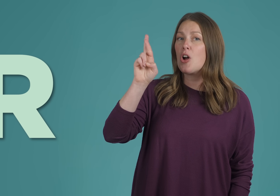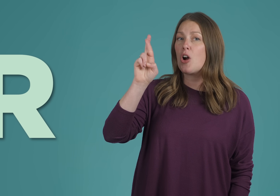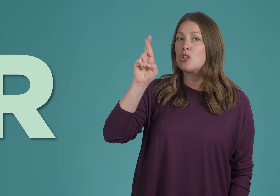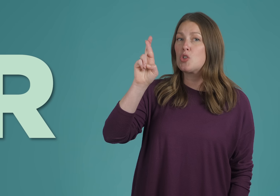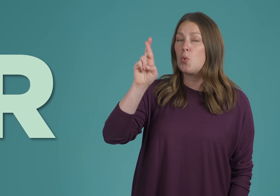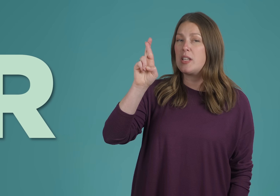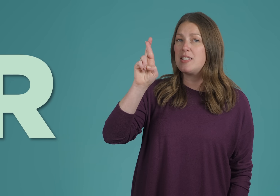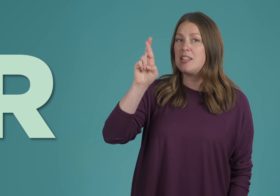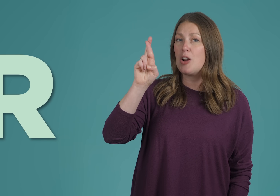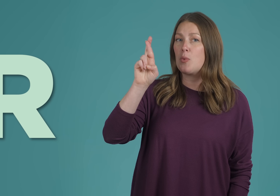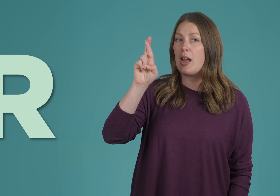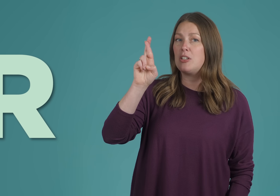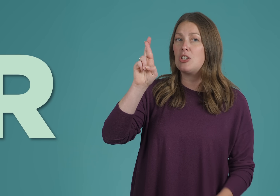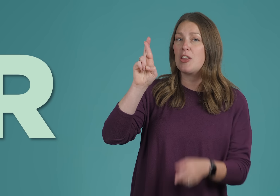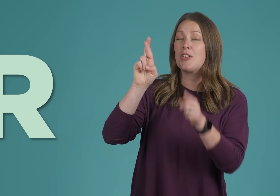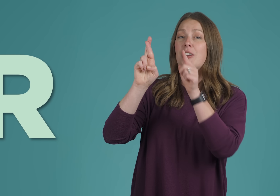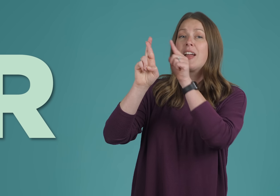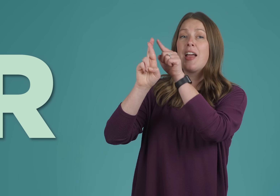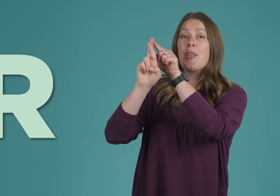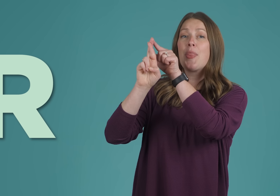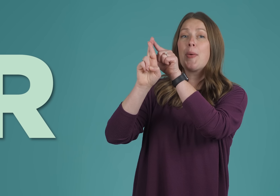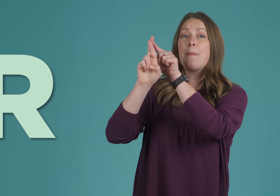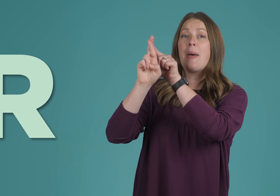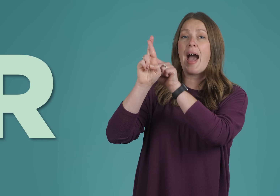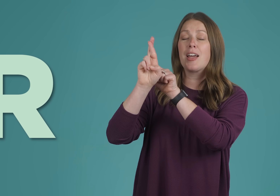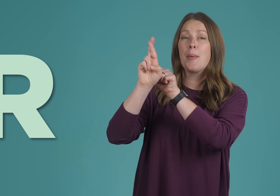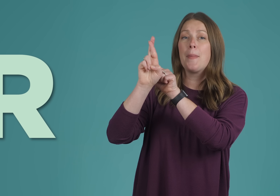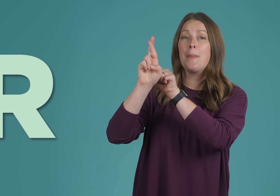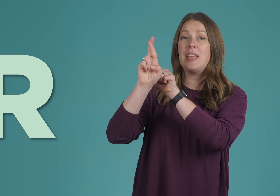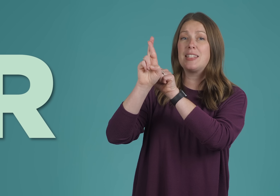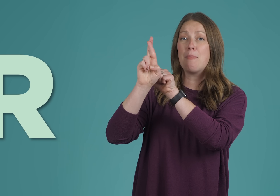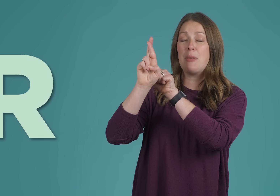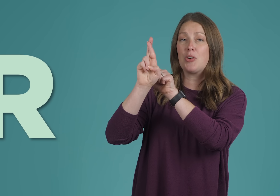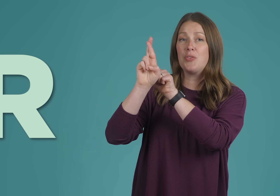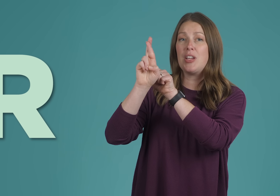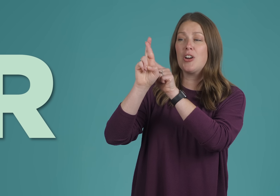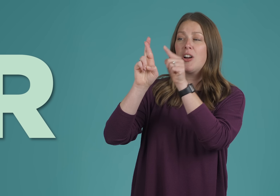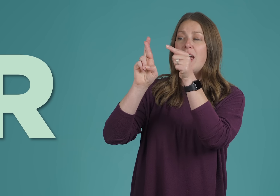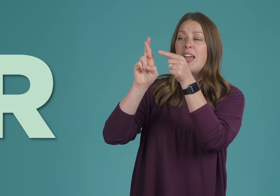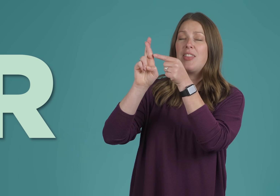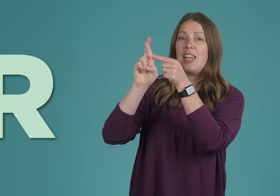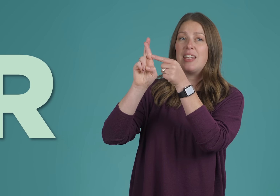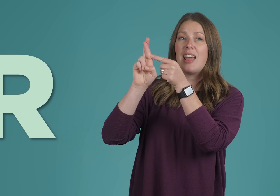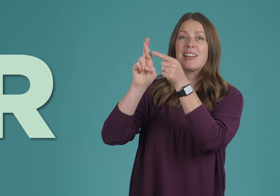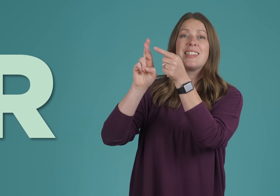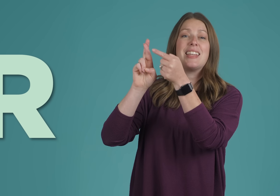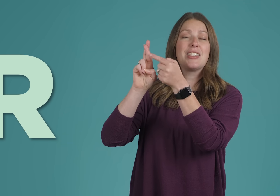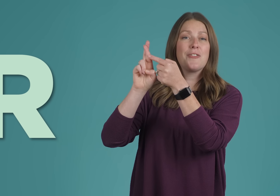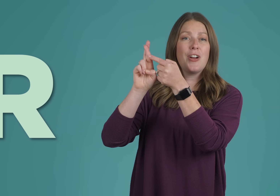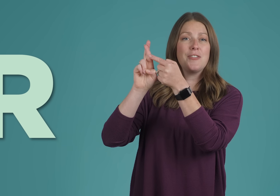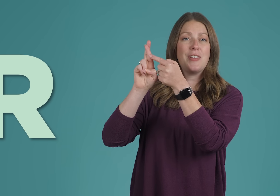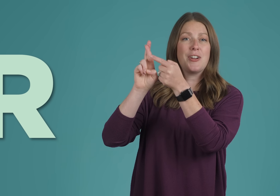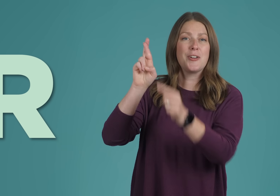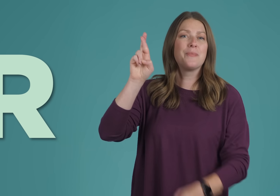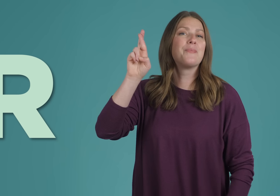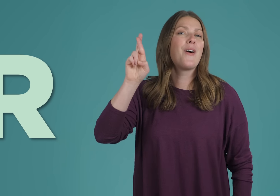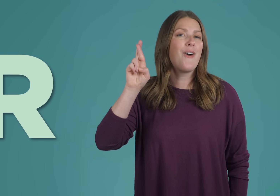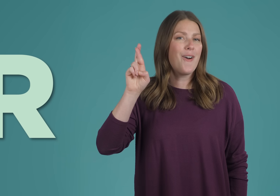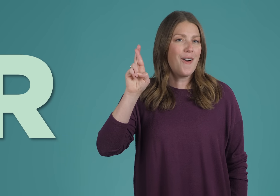are twisted around each other. The back is the middle finger and the index is the front finger.